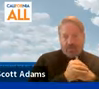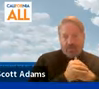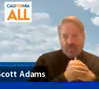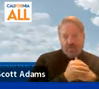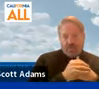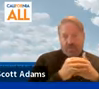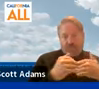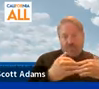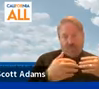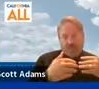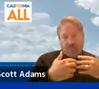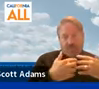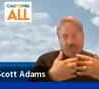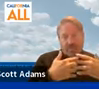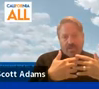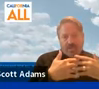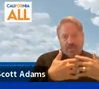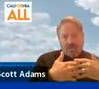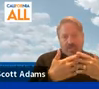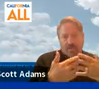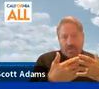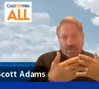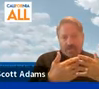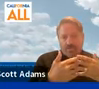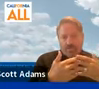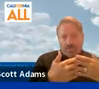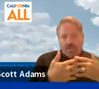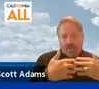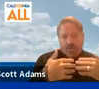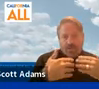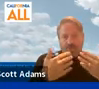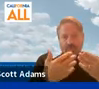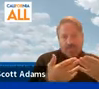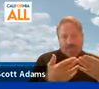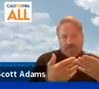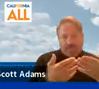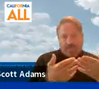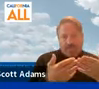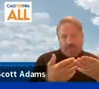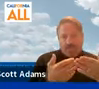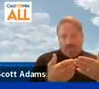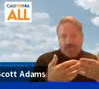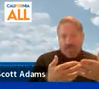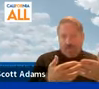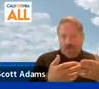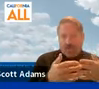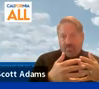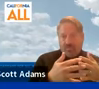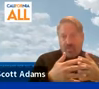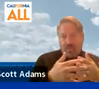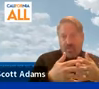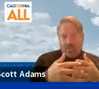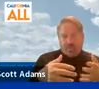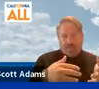areas, whether it's youth and parents, or grandchildren and